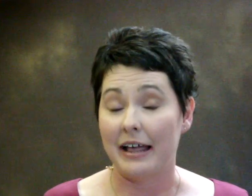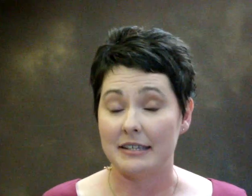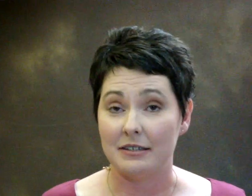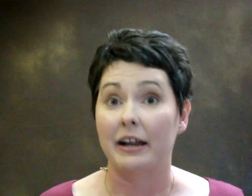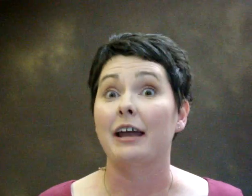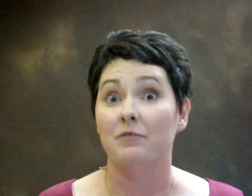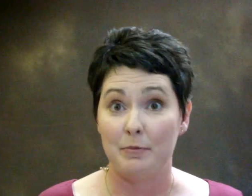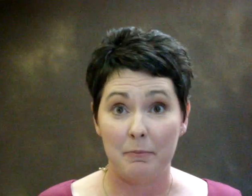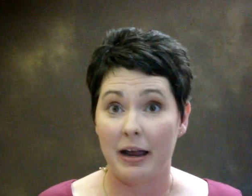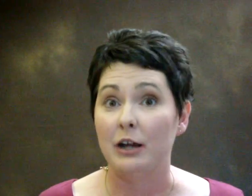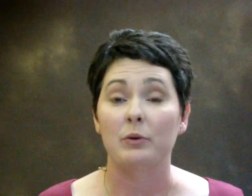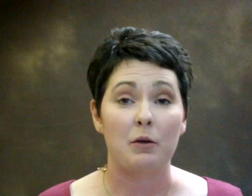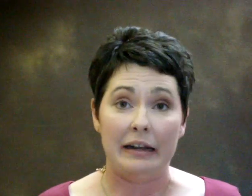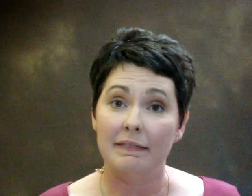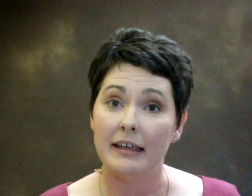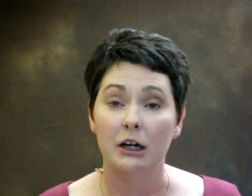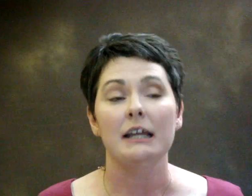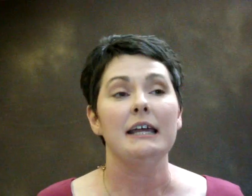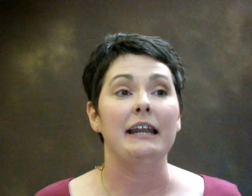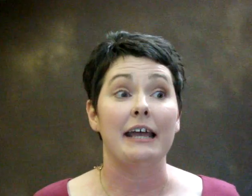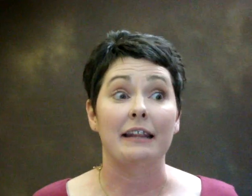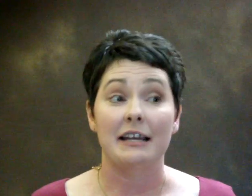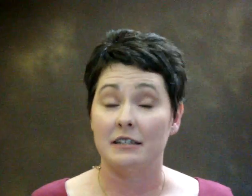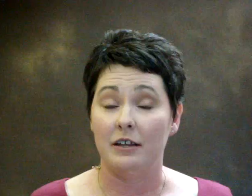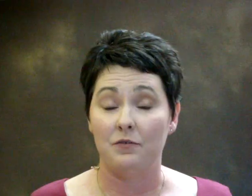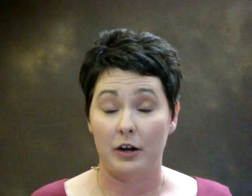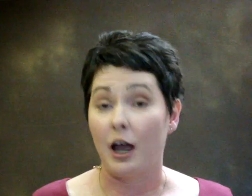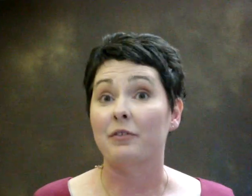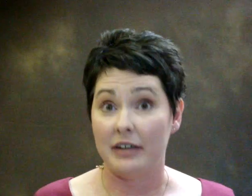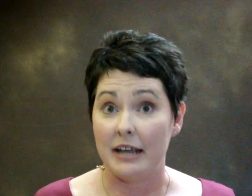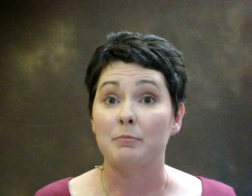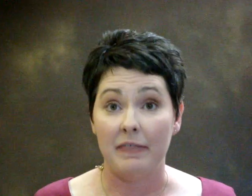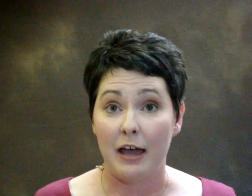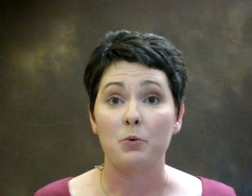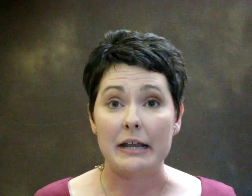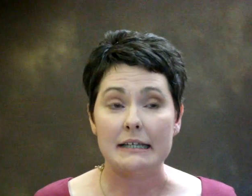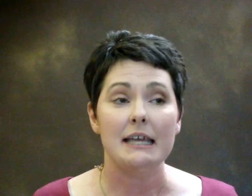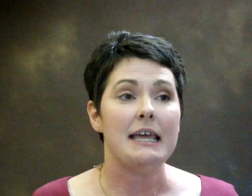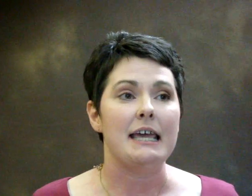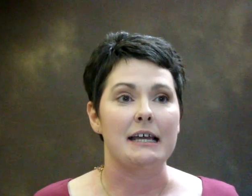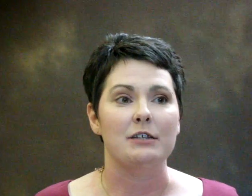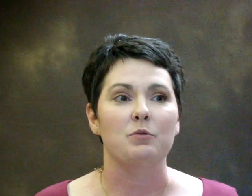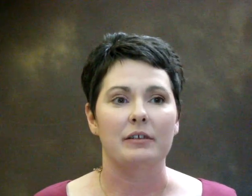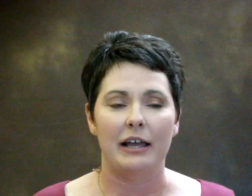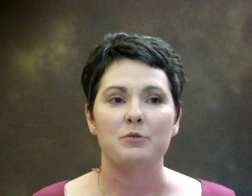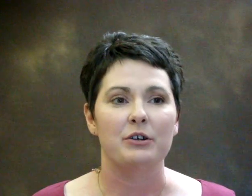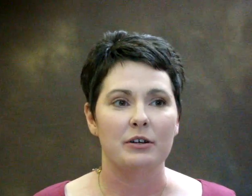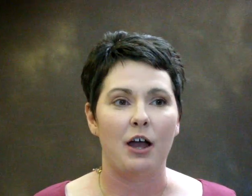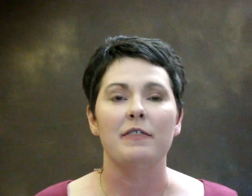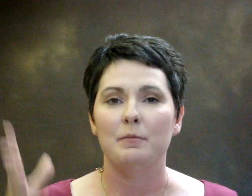glasses on. I had a very bad migraine when I went in there, and it had lasted for a couple of days by that point. And when the lights were turned on, then my